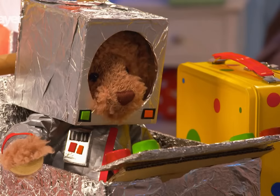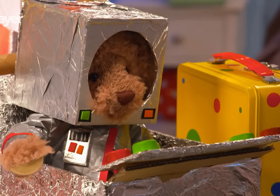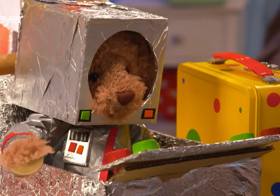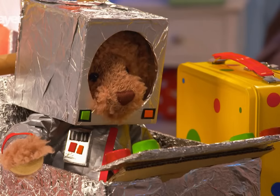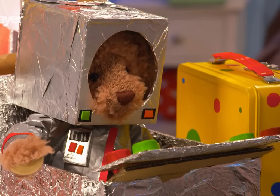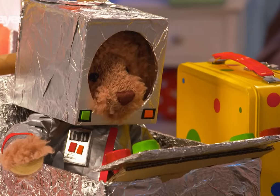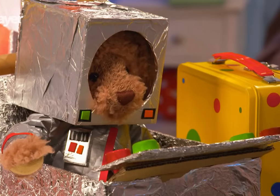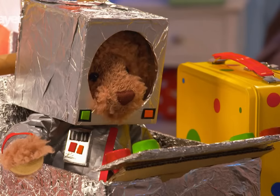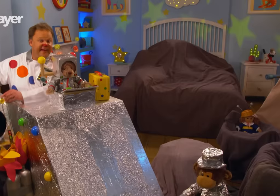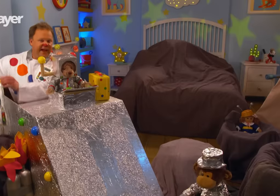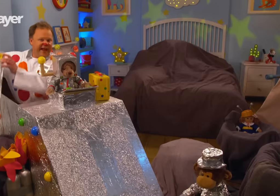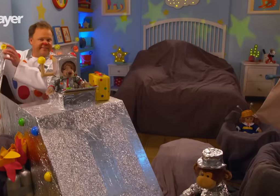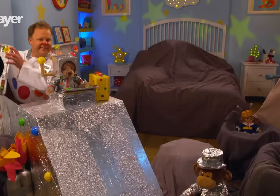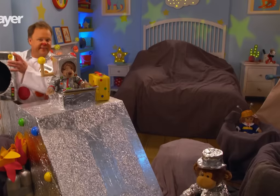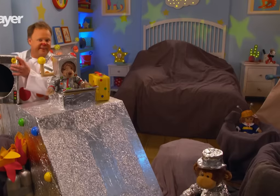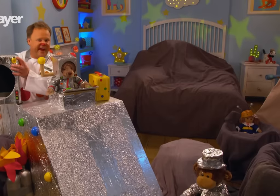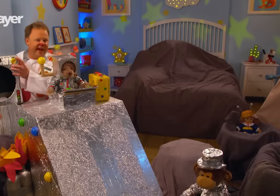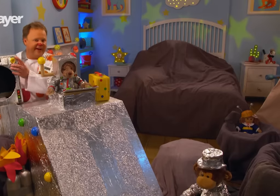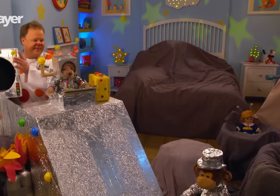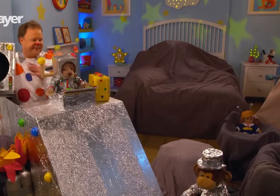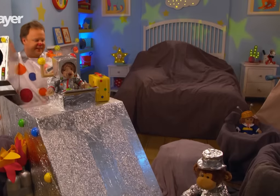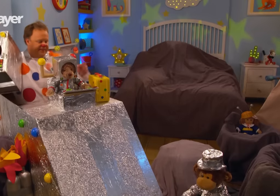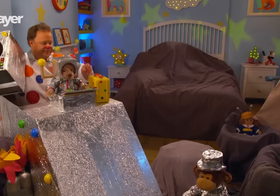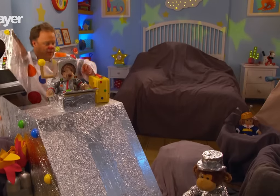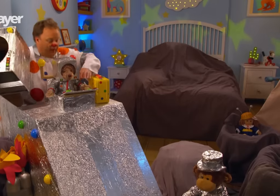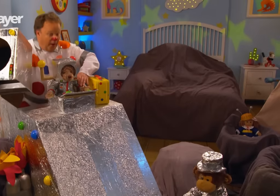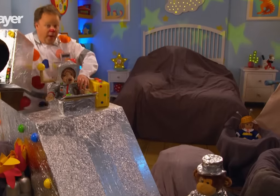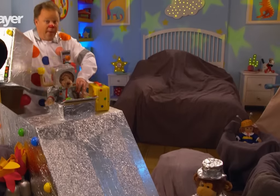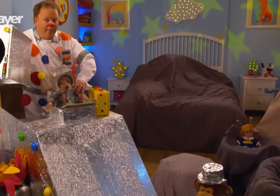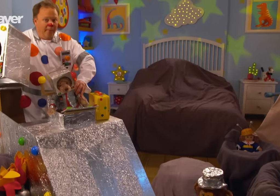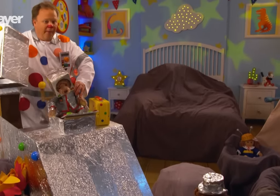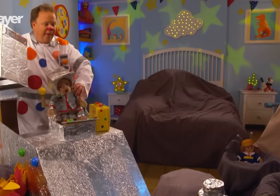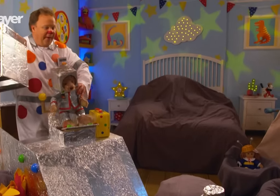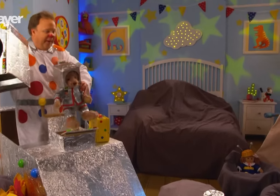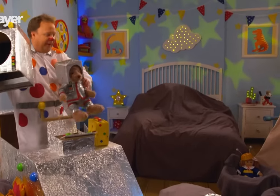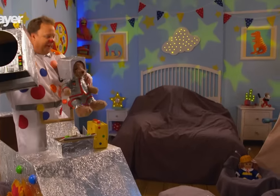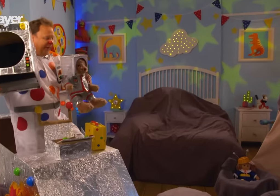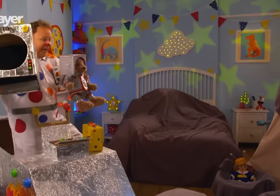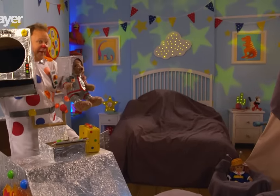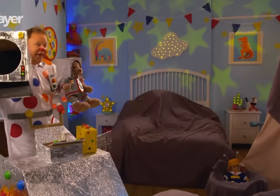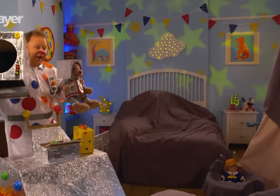on, Spaceman Ted. Let's look around. Whoa.